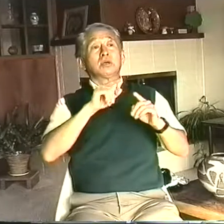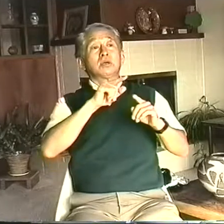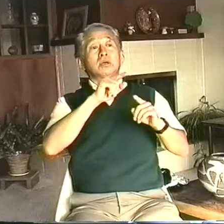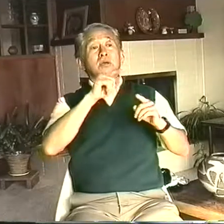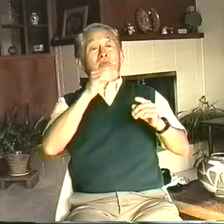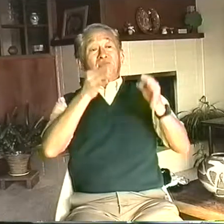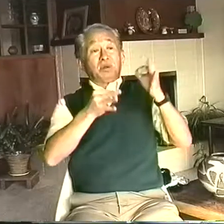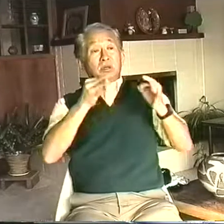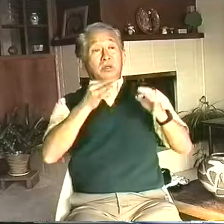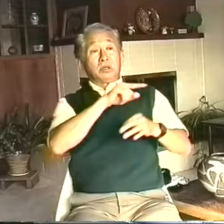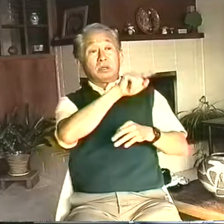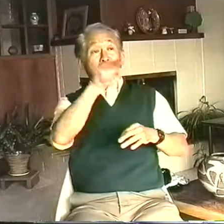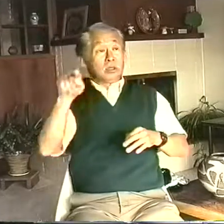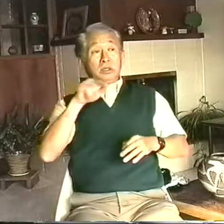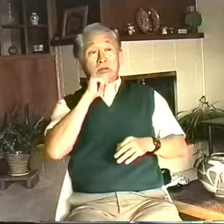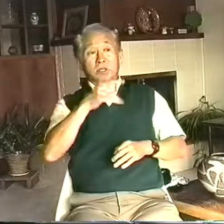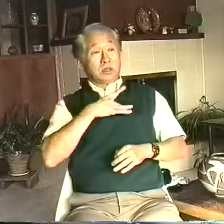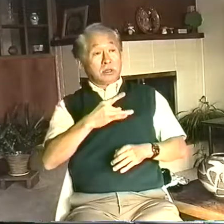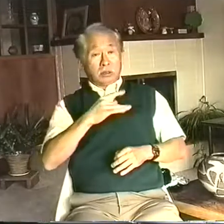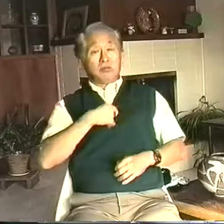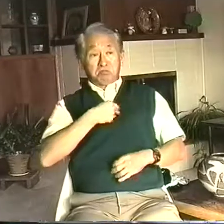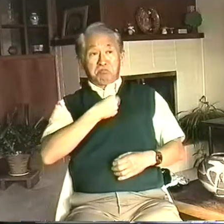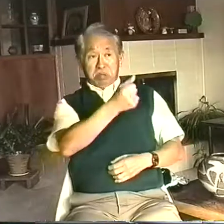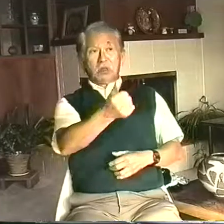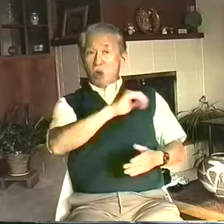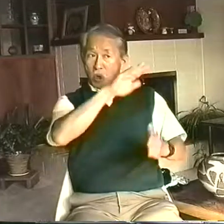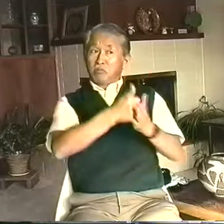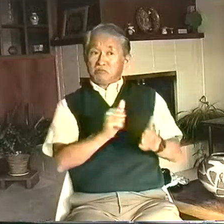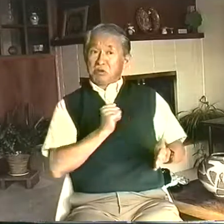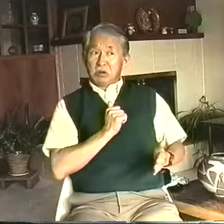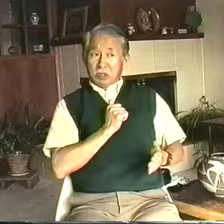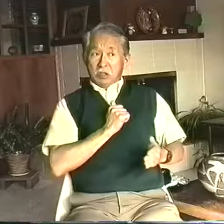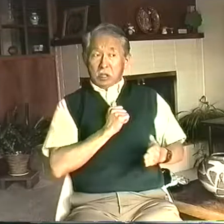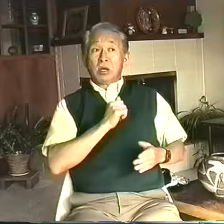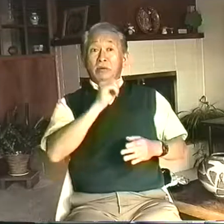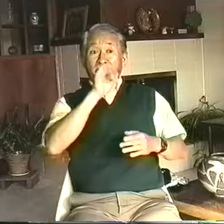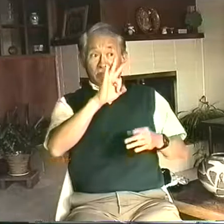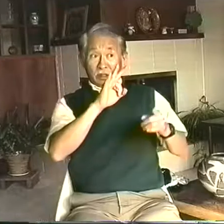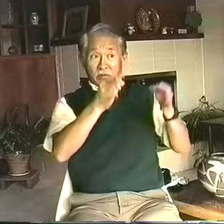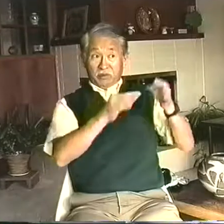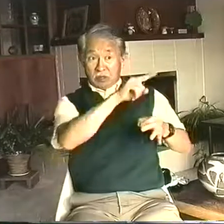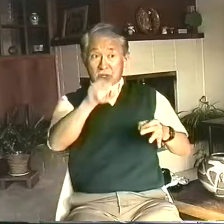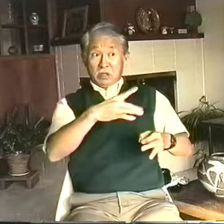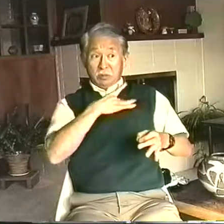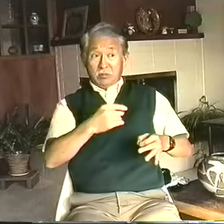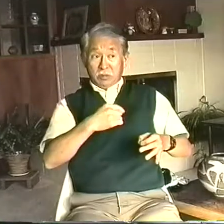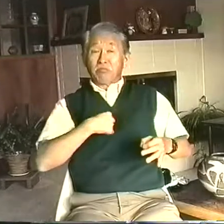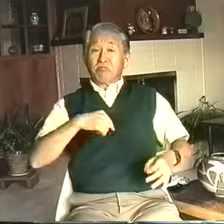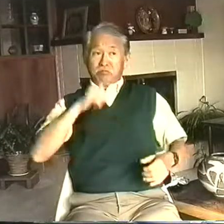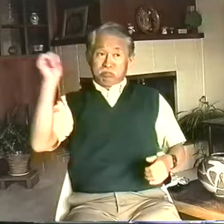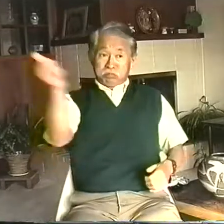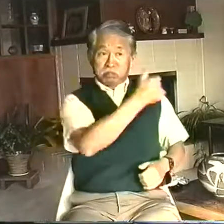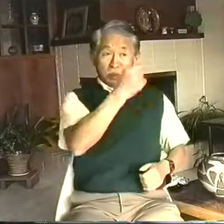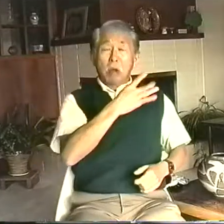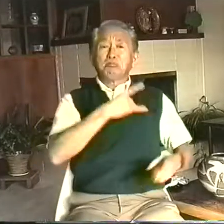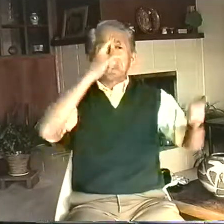Chinatown. And if you do not like the Chinese food, then I will pay the entire bill. If you like the food,